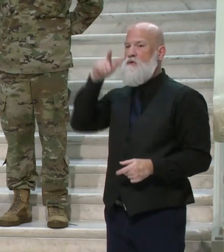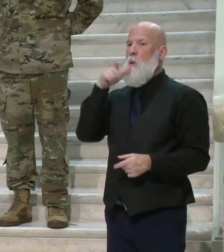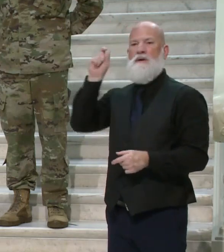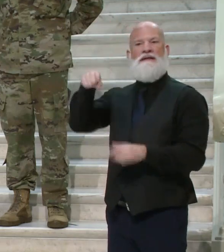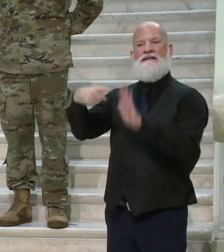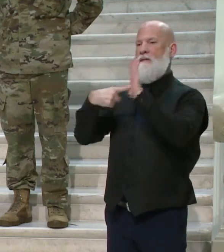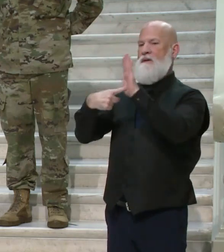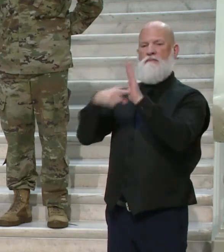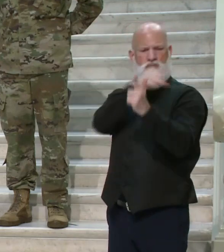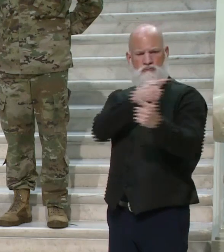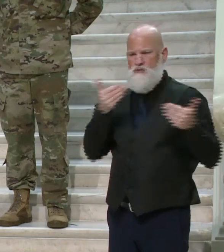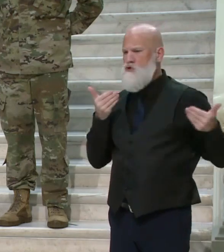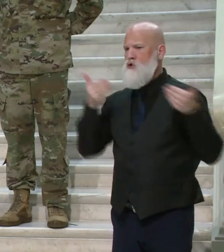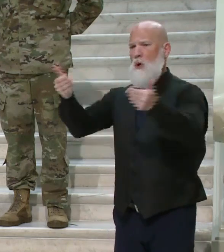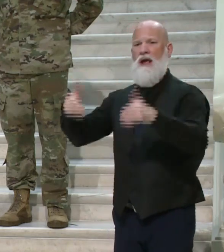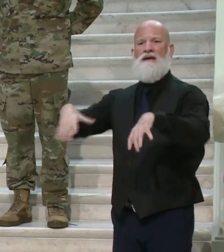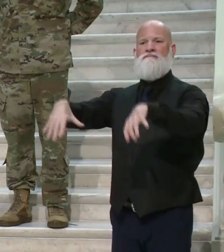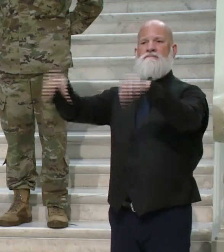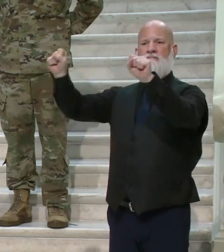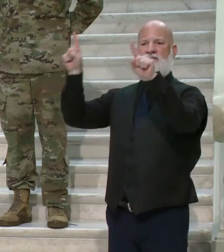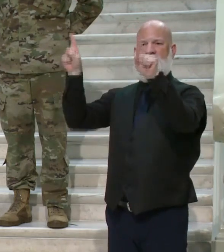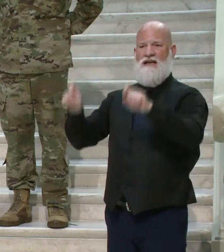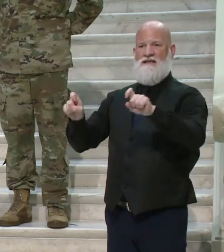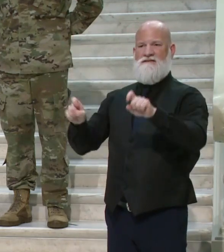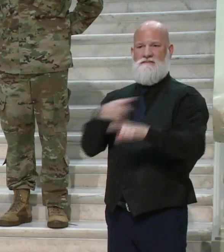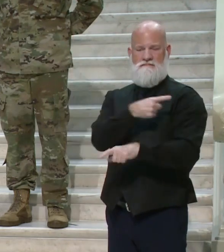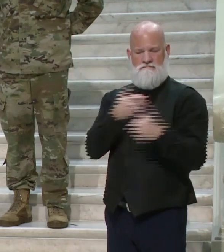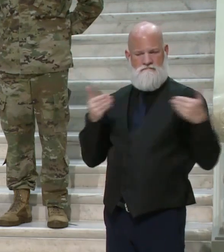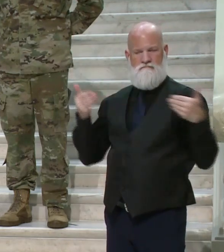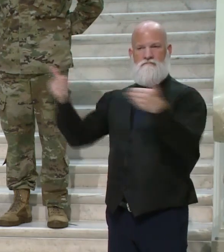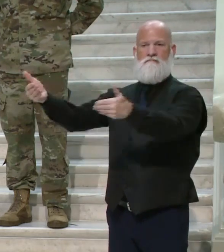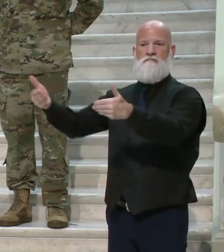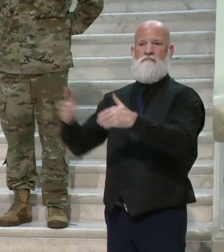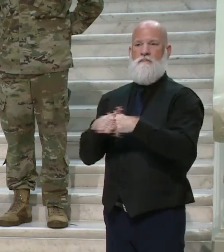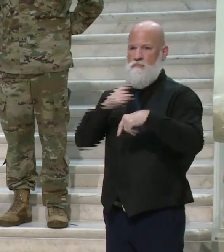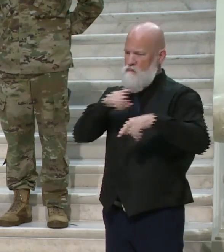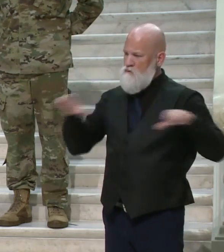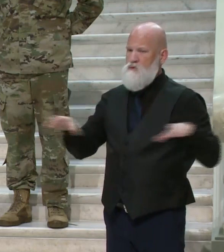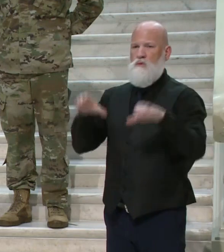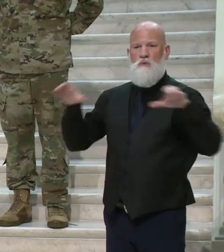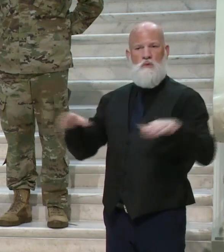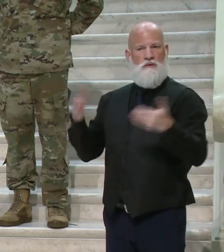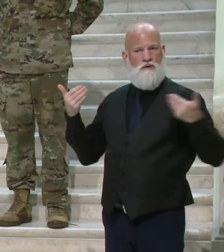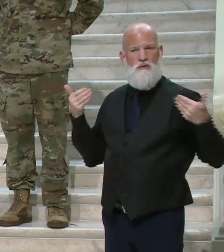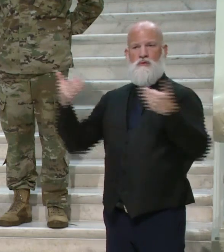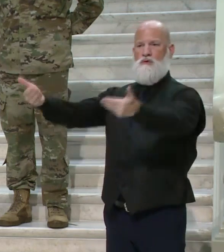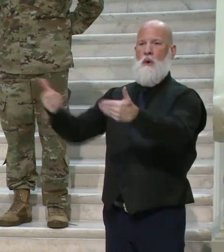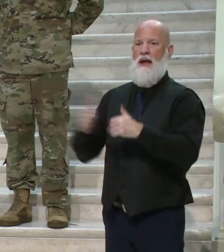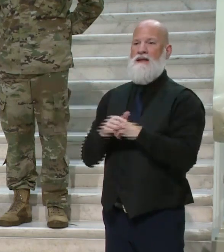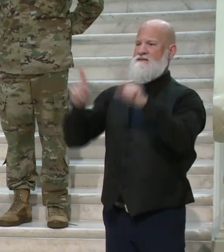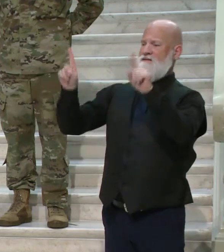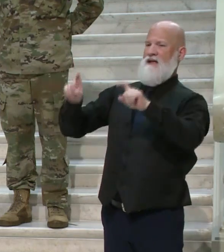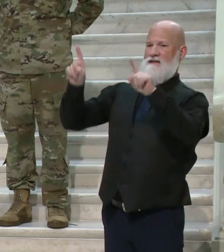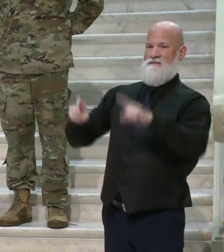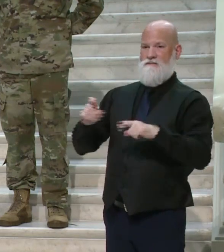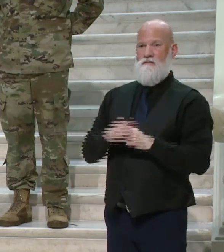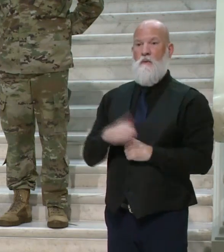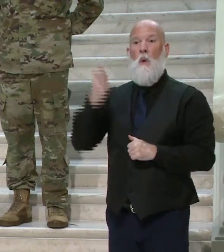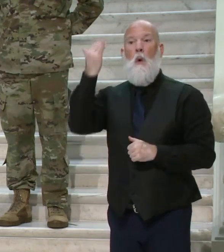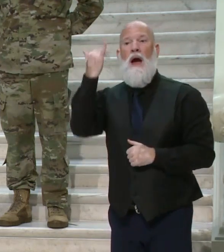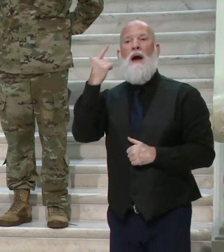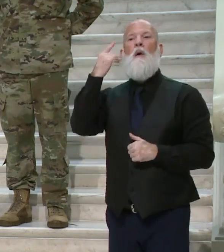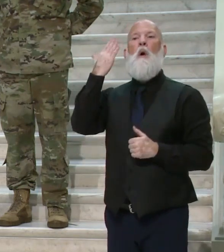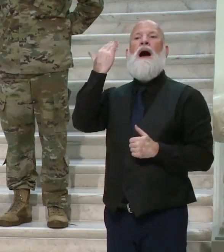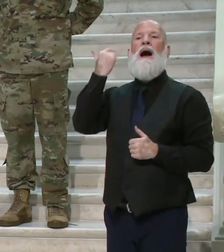nursing homes. And so we hope that we can encourage people to be tested. This will give us the best opportunity to